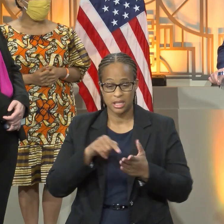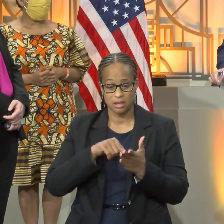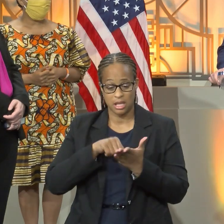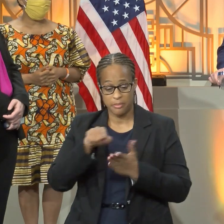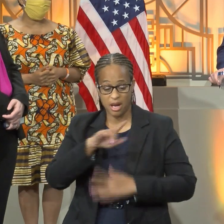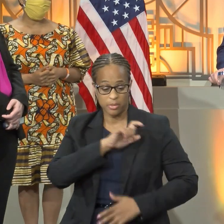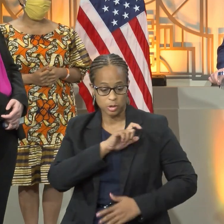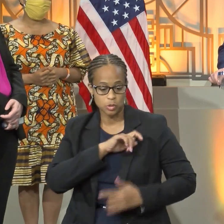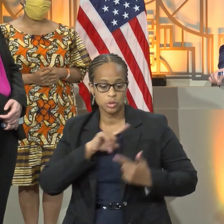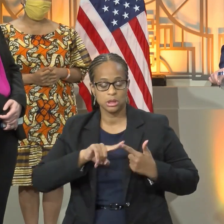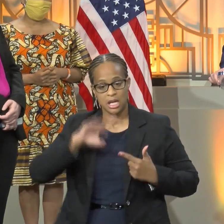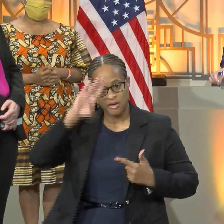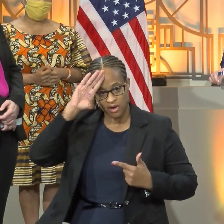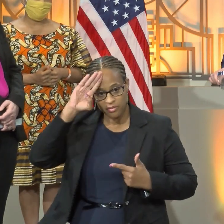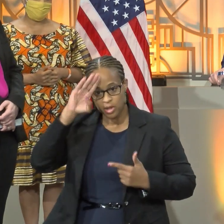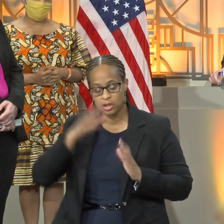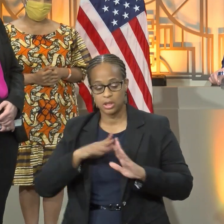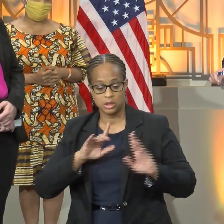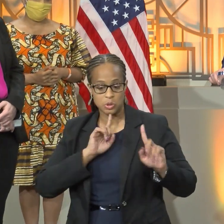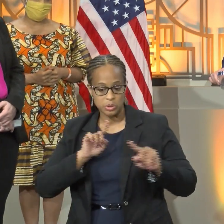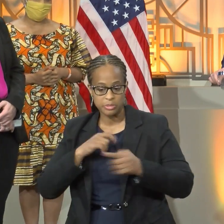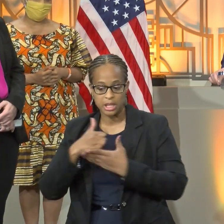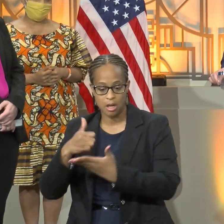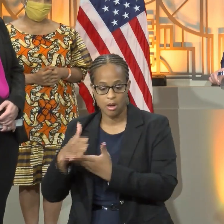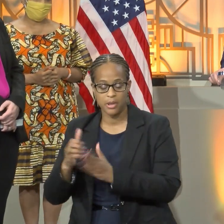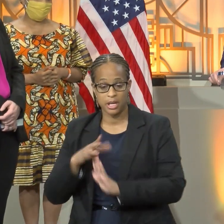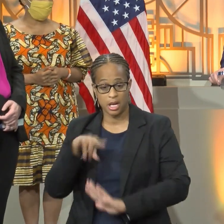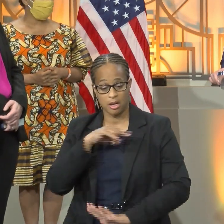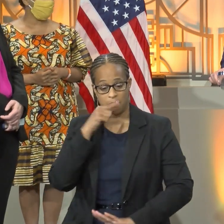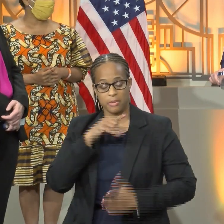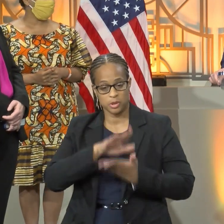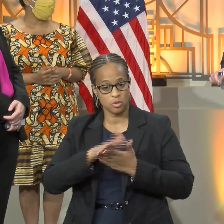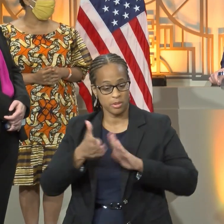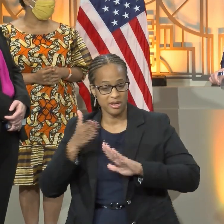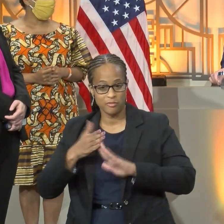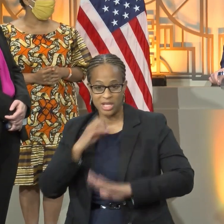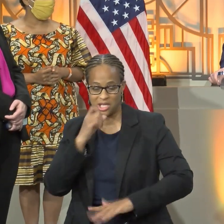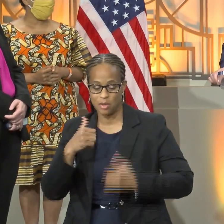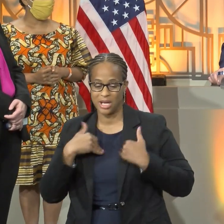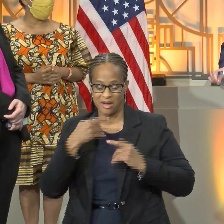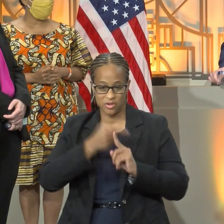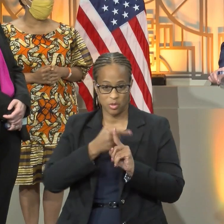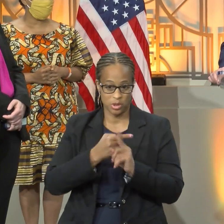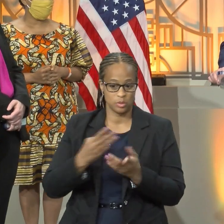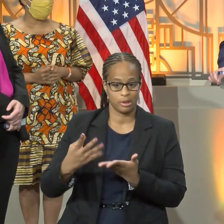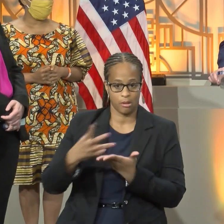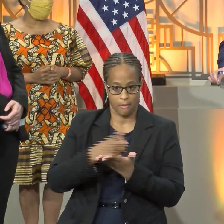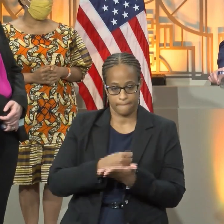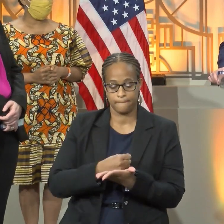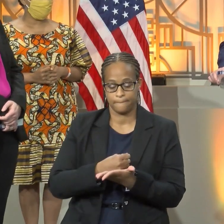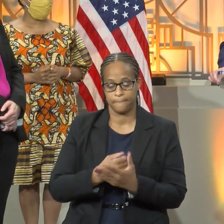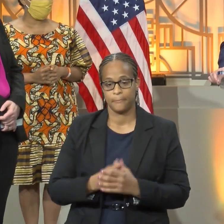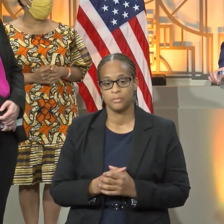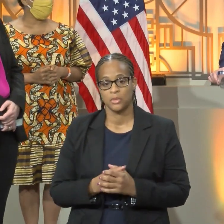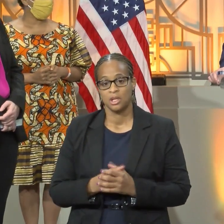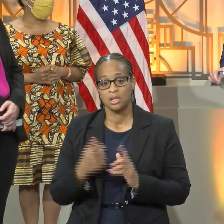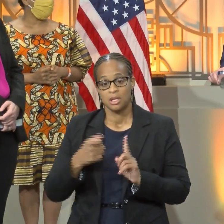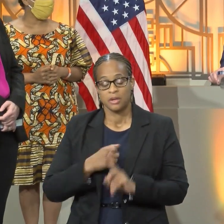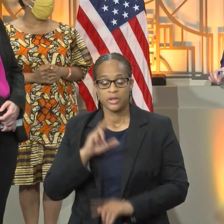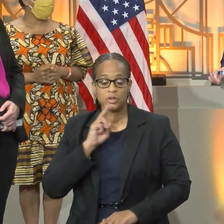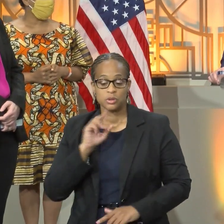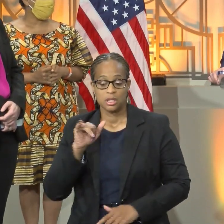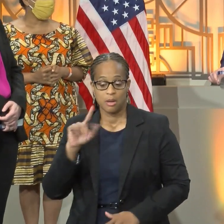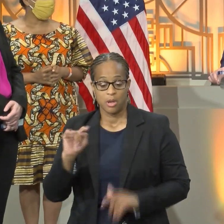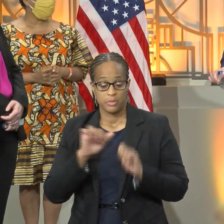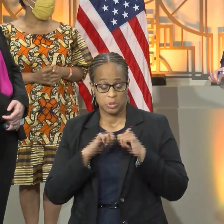our firefighters responding, and our public schools operating if we don't have the rental income coming in. So on behalf of the Houston